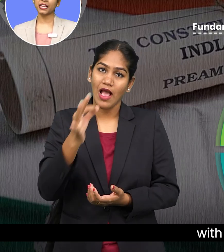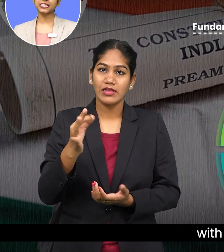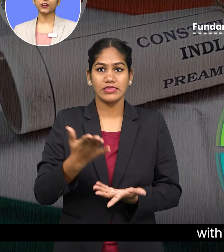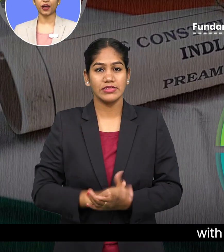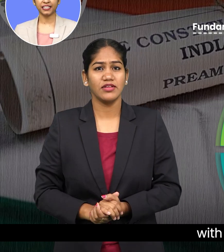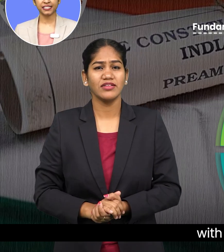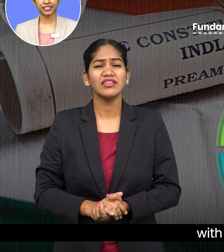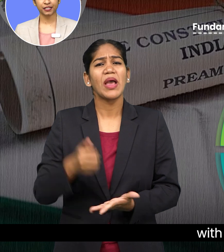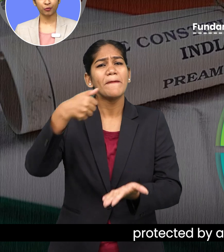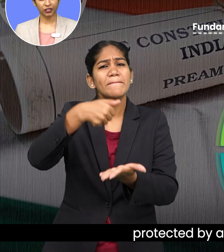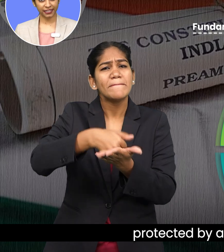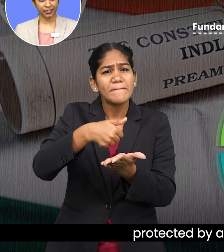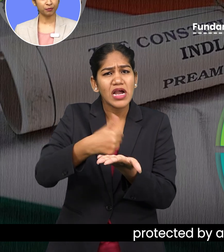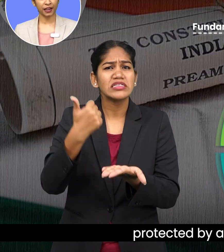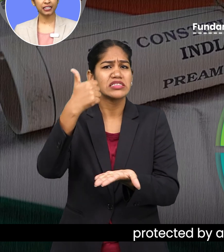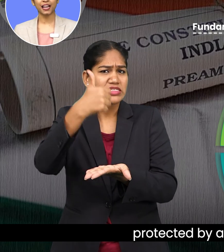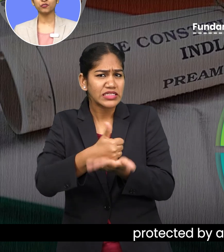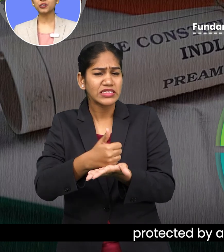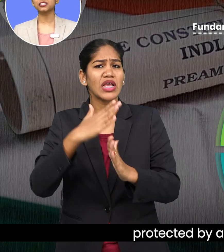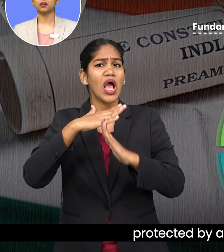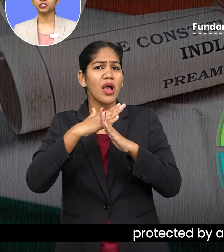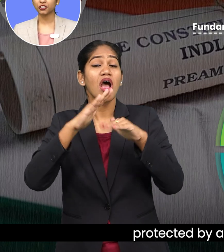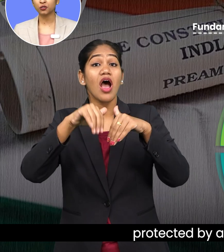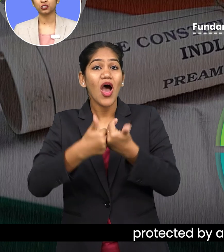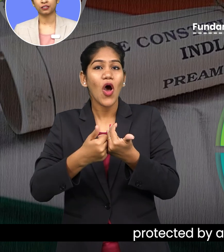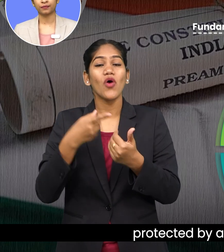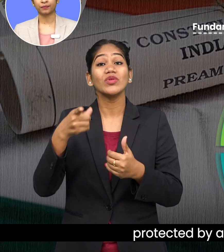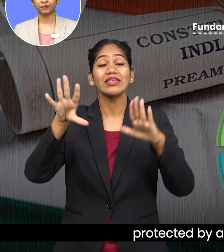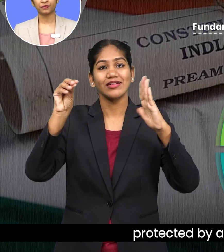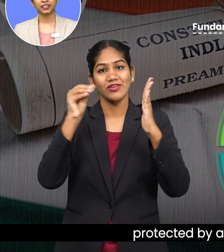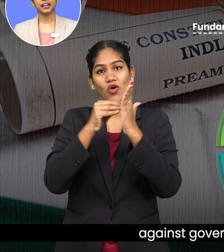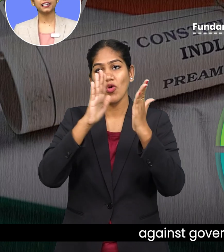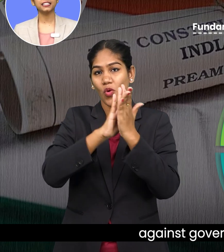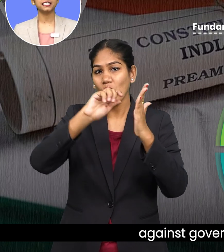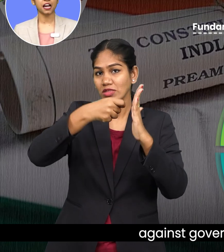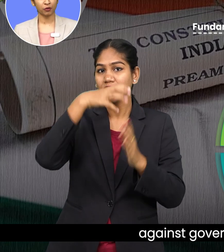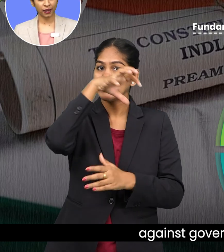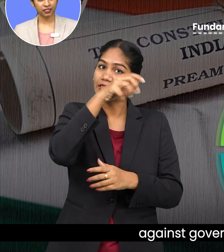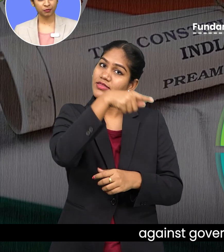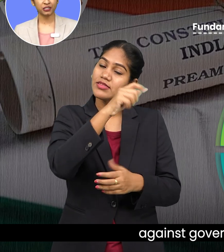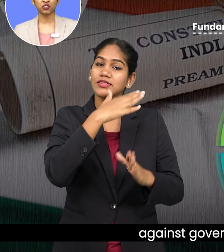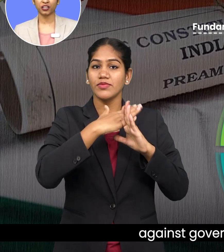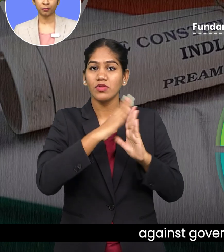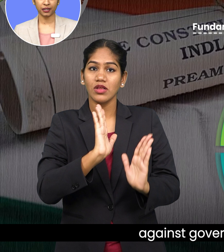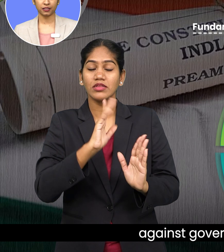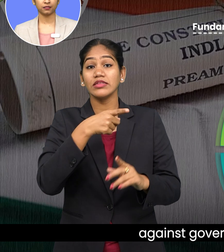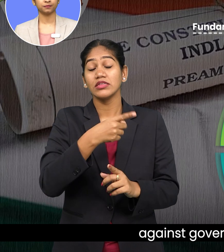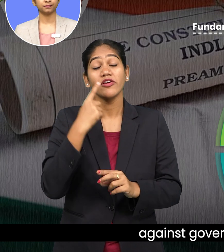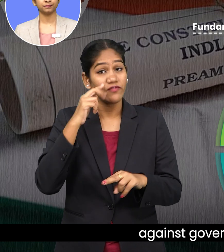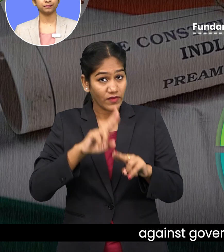With basic rights protected by a country's constitution against government